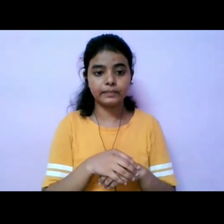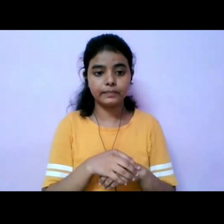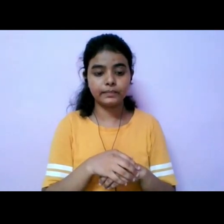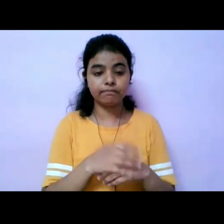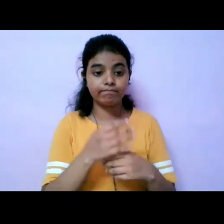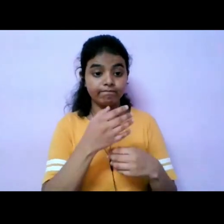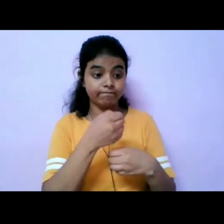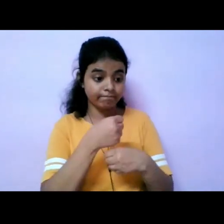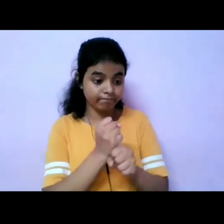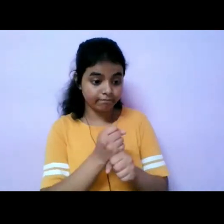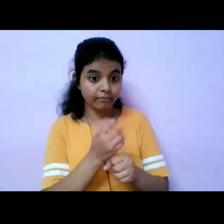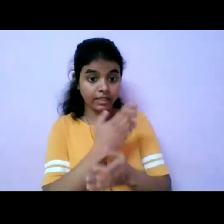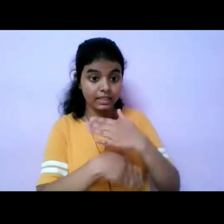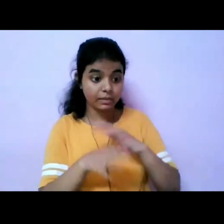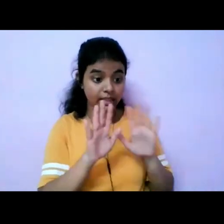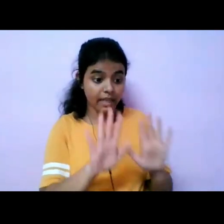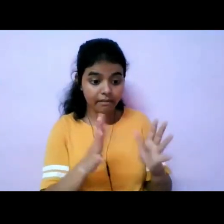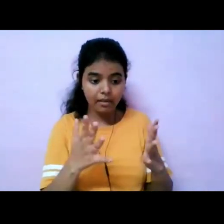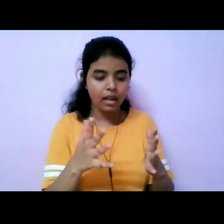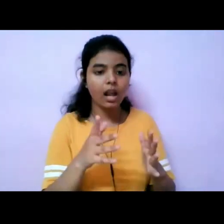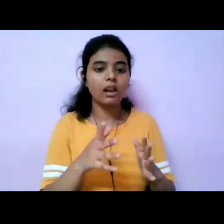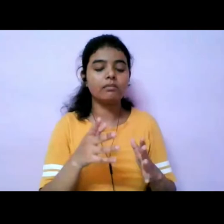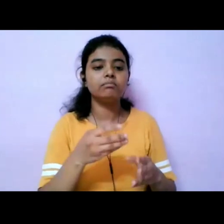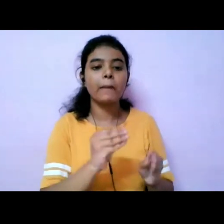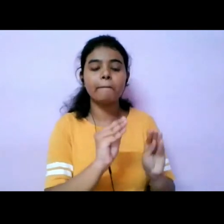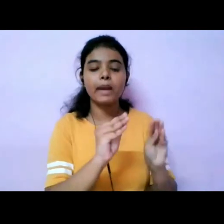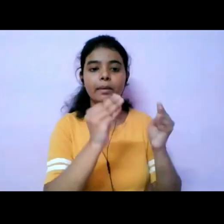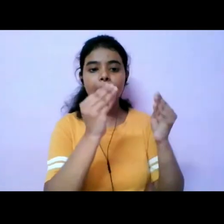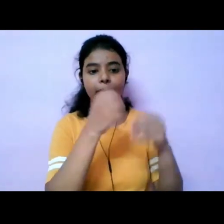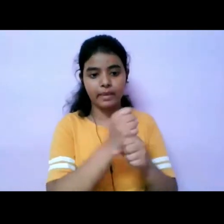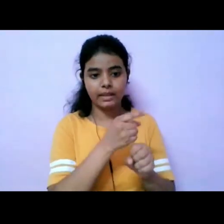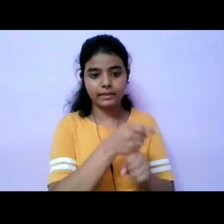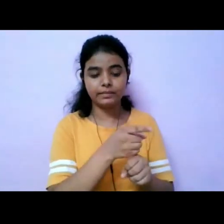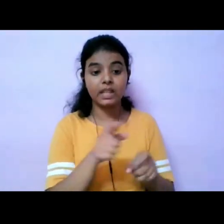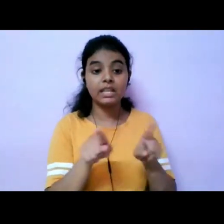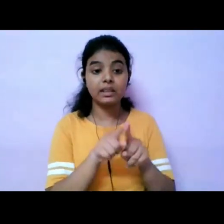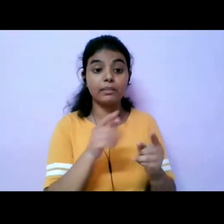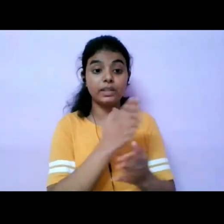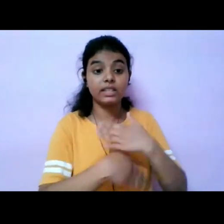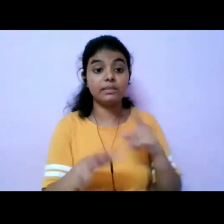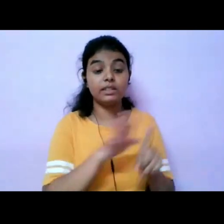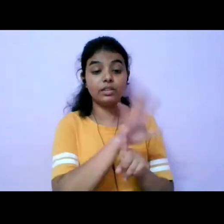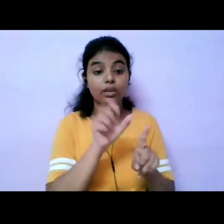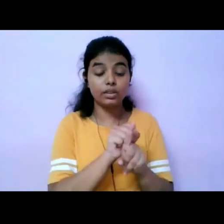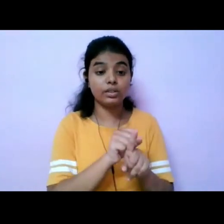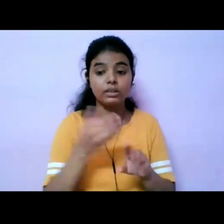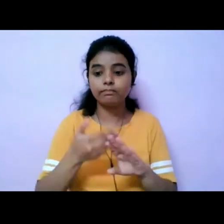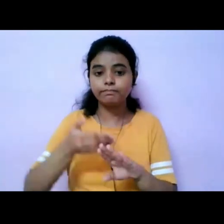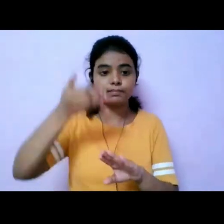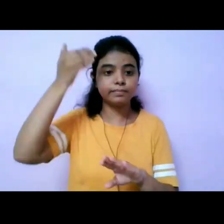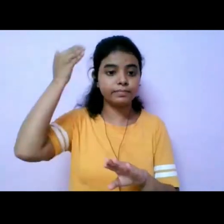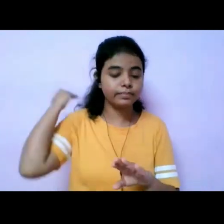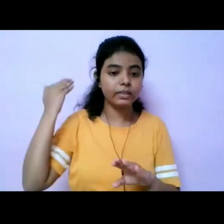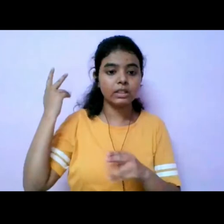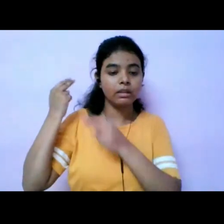for those of us with disabilities. And therefore, disability culture says the past and all the stories